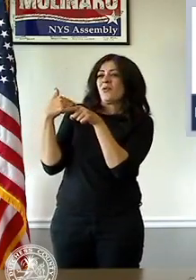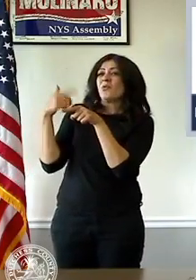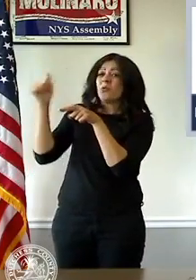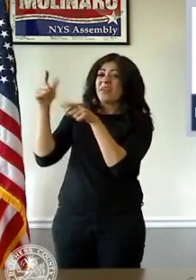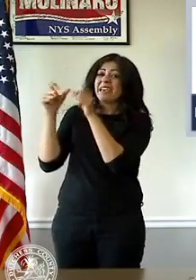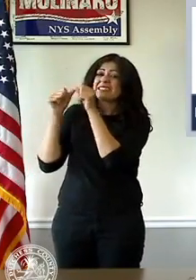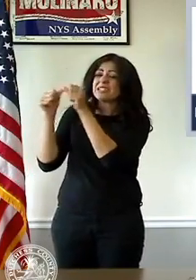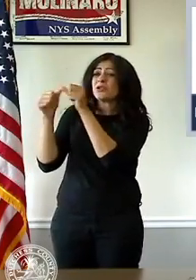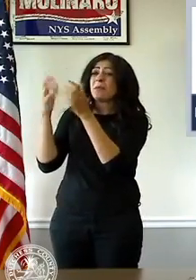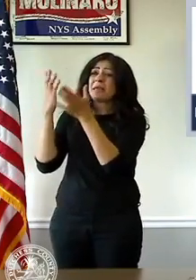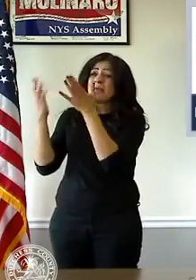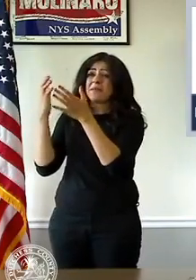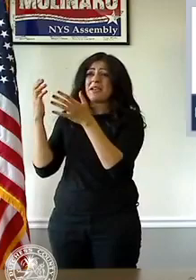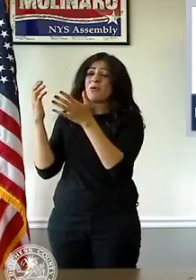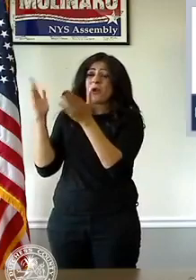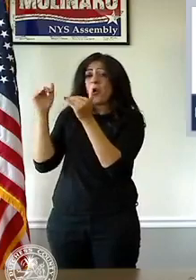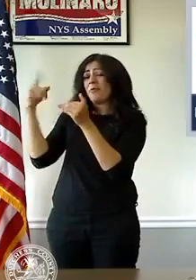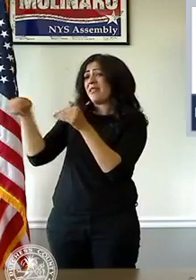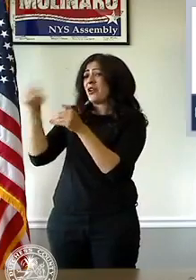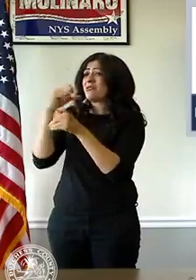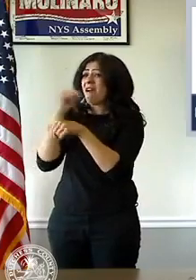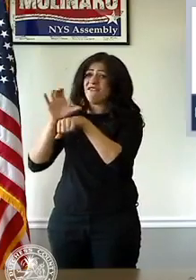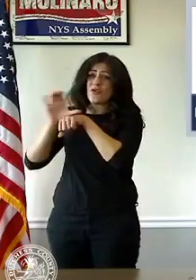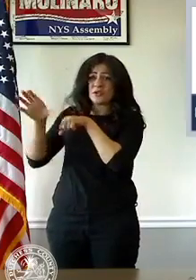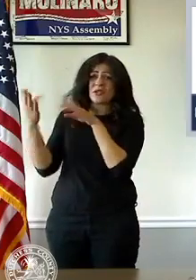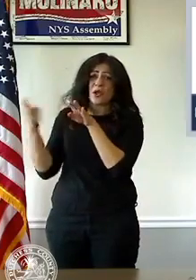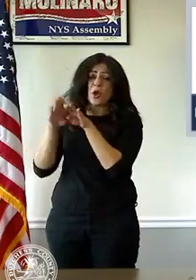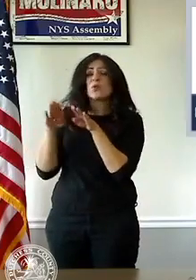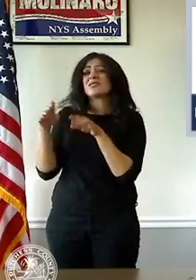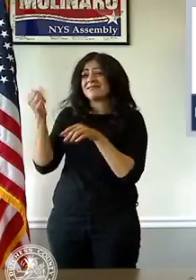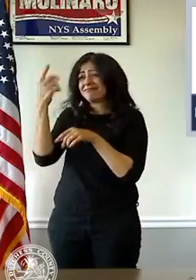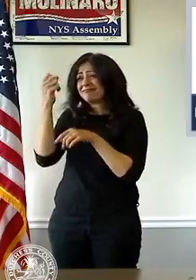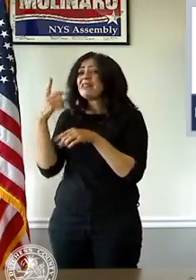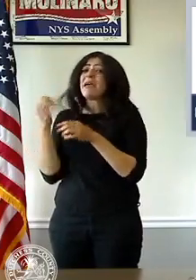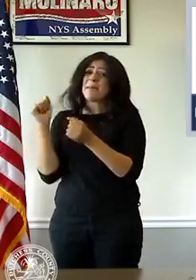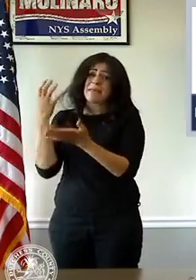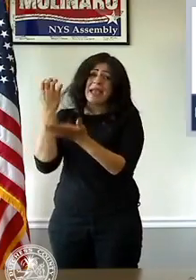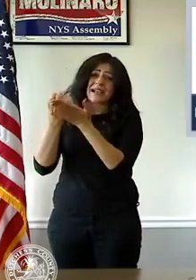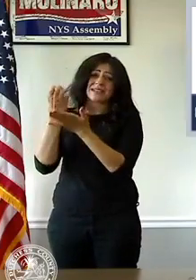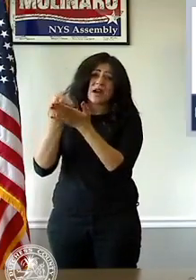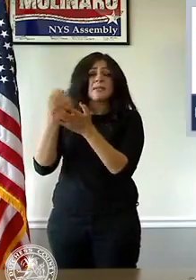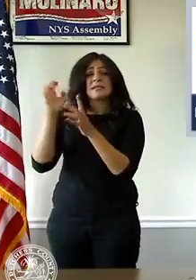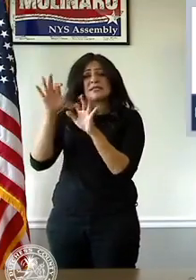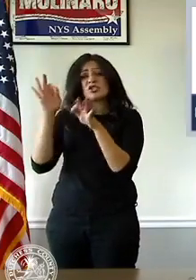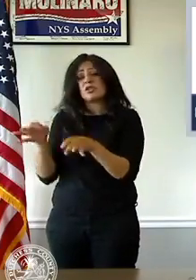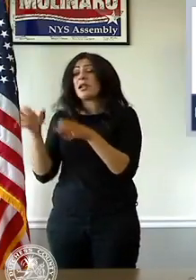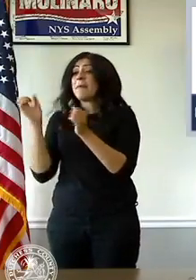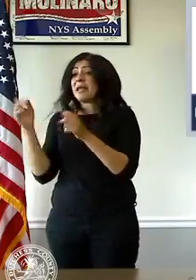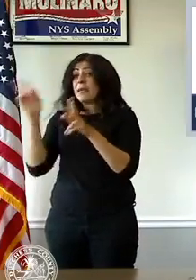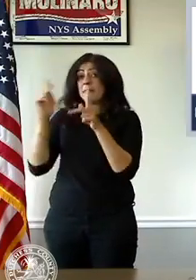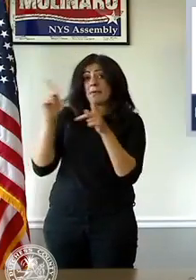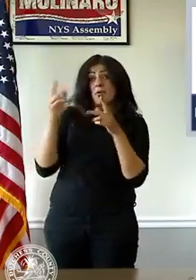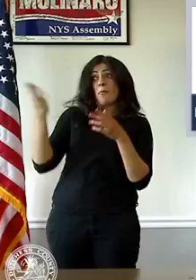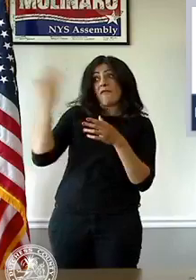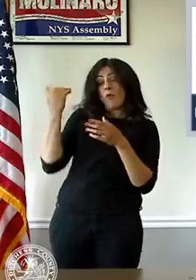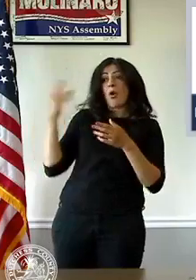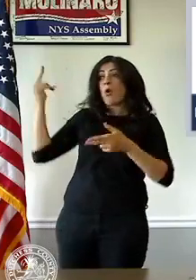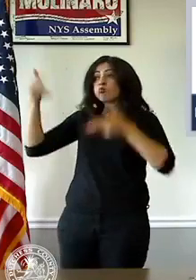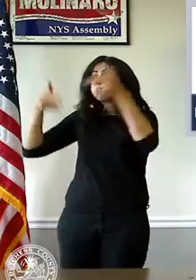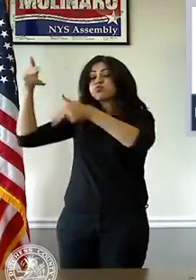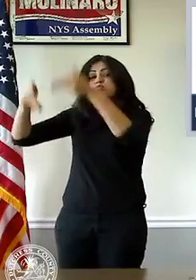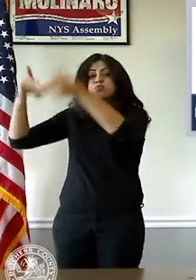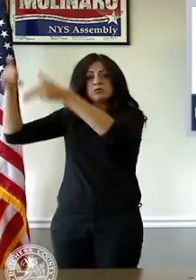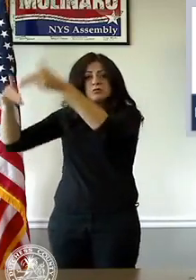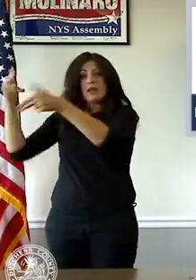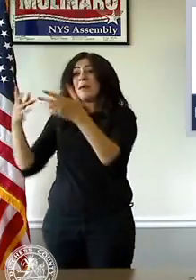fair, but they also have to make an economic decision, which is many of their vendors may not want to travel into New York, some because other fairs